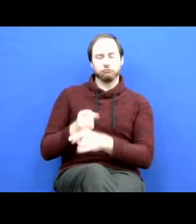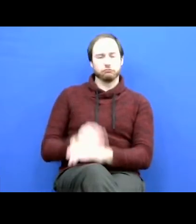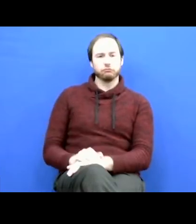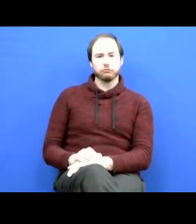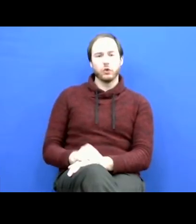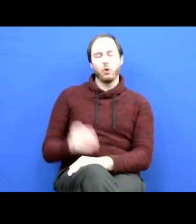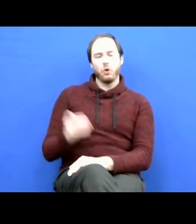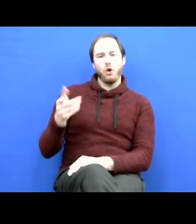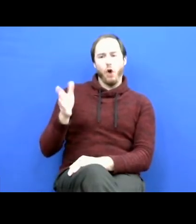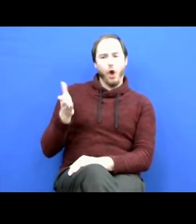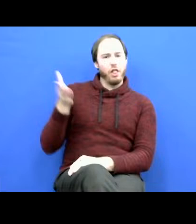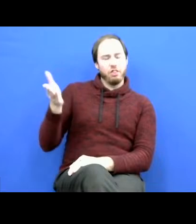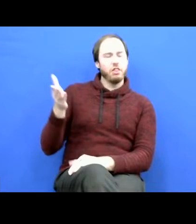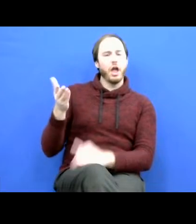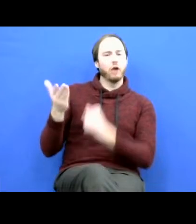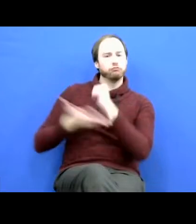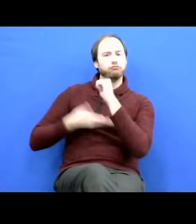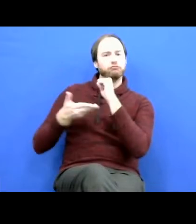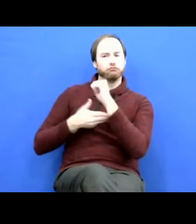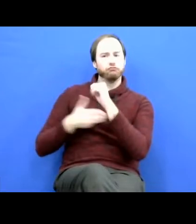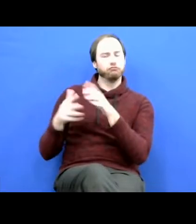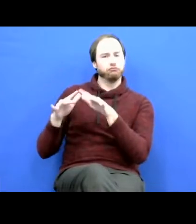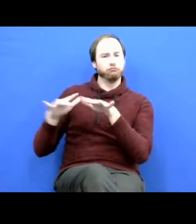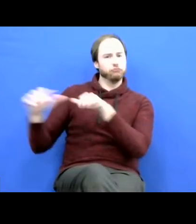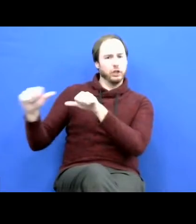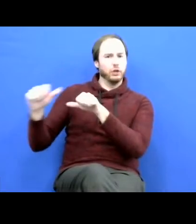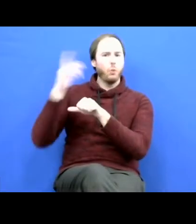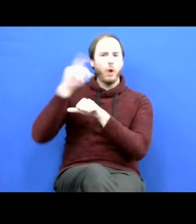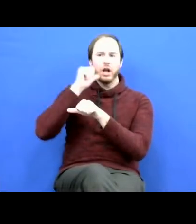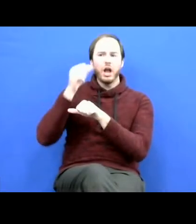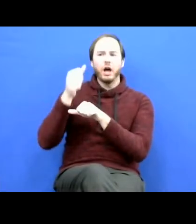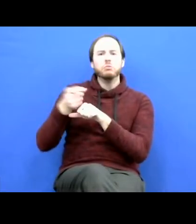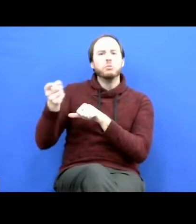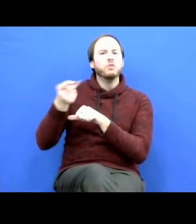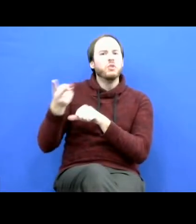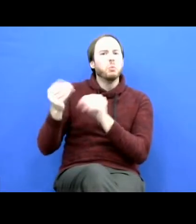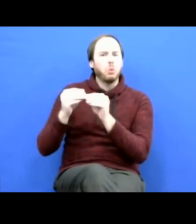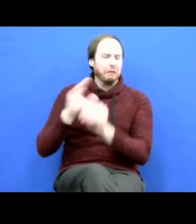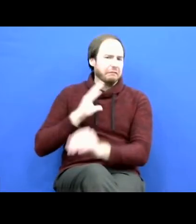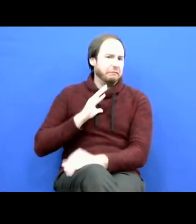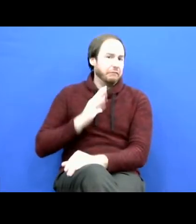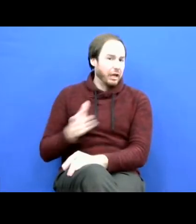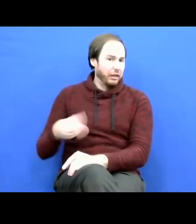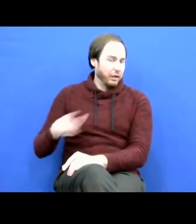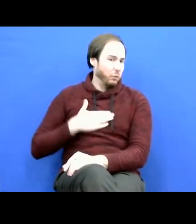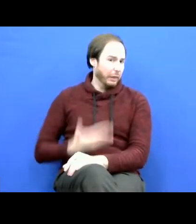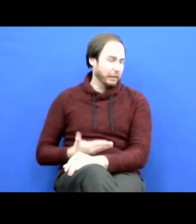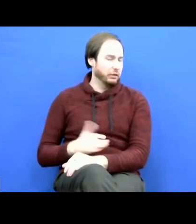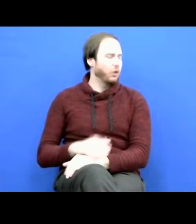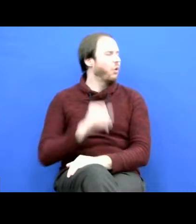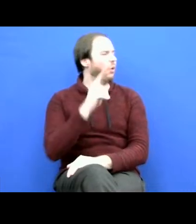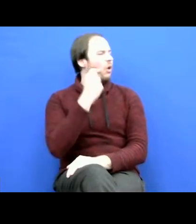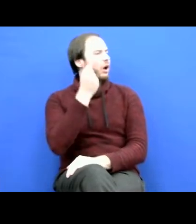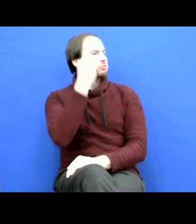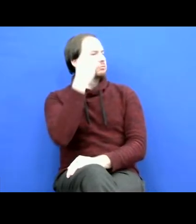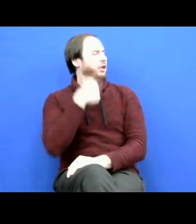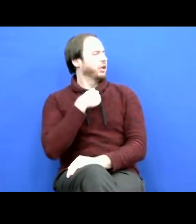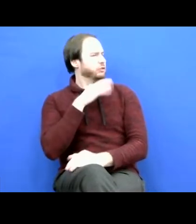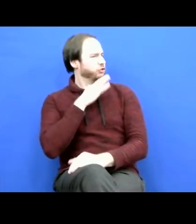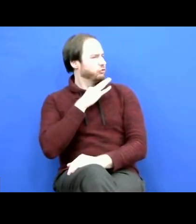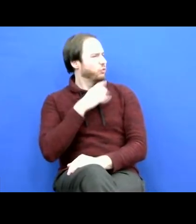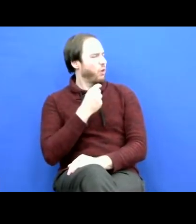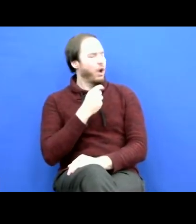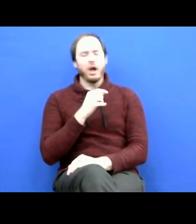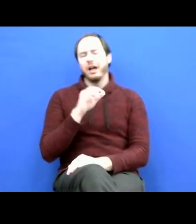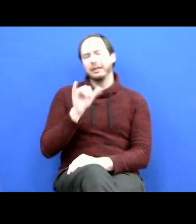so they're already out there clearing dead trees anyway. What's a few more? okay. All right, I just was Yep, confused. no, that's all it